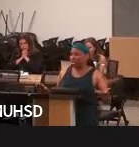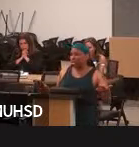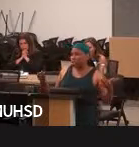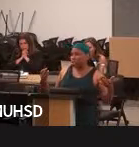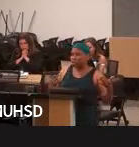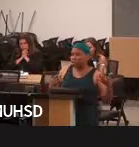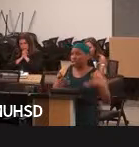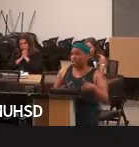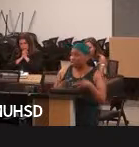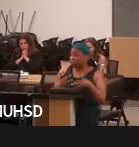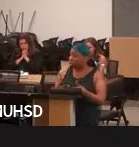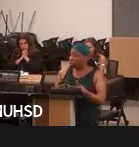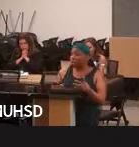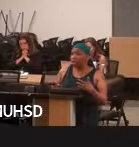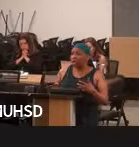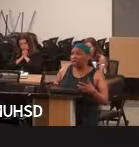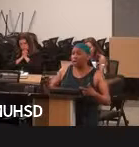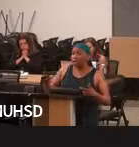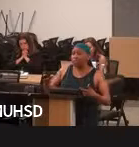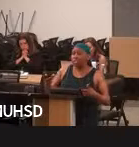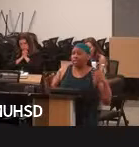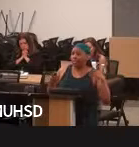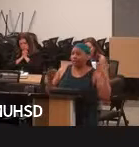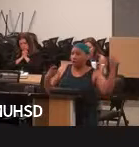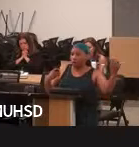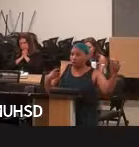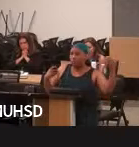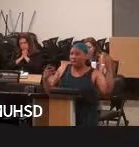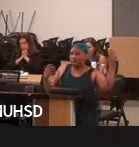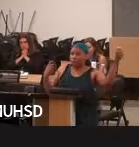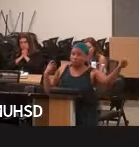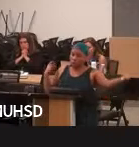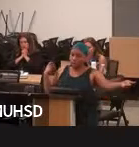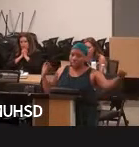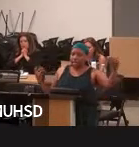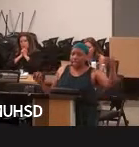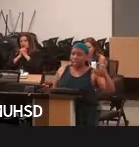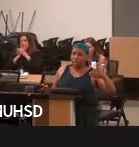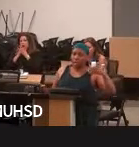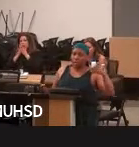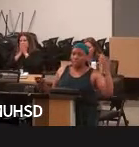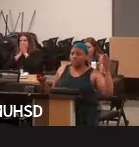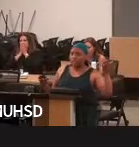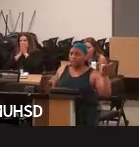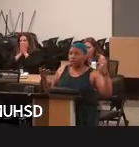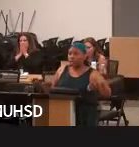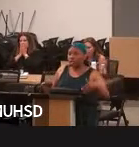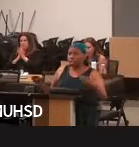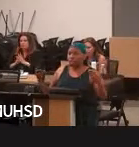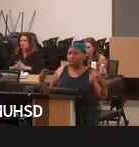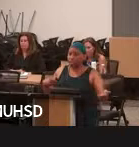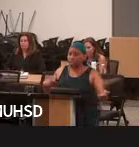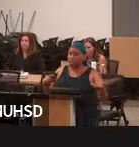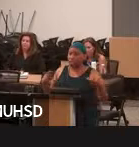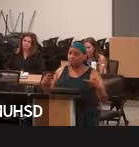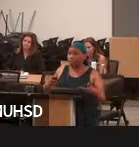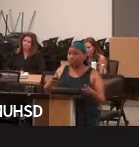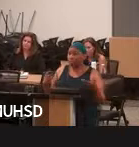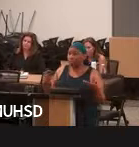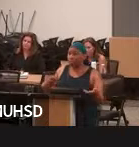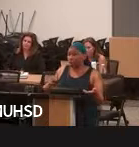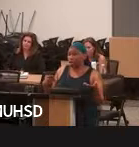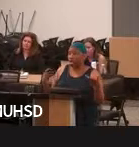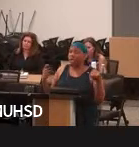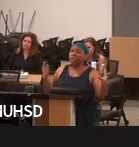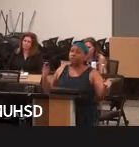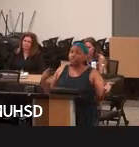there is a way to mix the two to get the goal that you want. And so by using targeted strategies to recruit